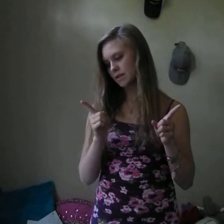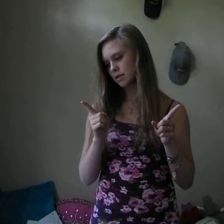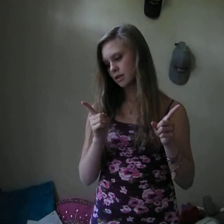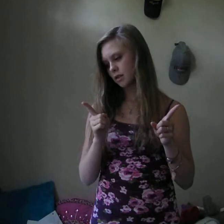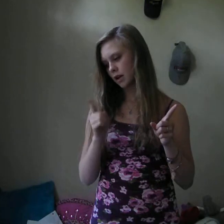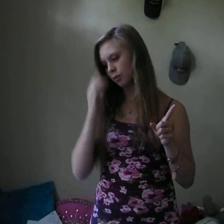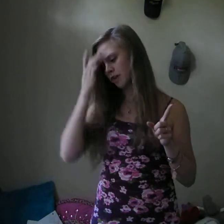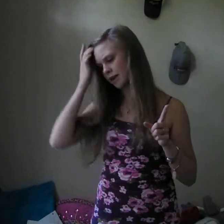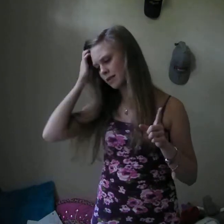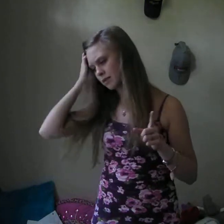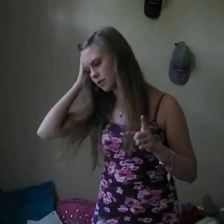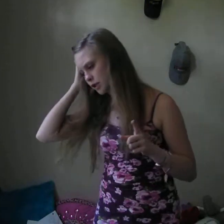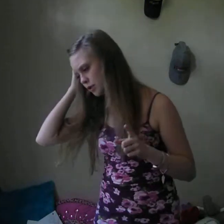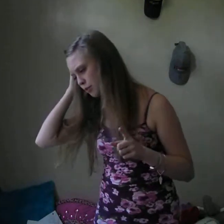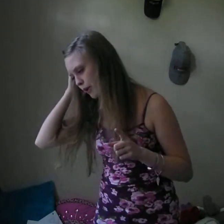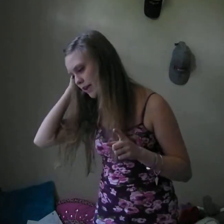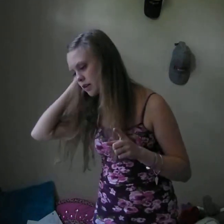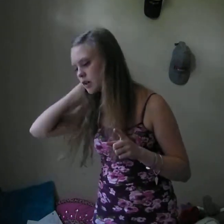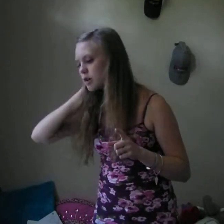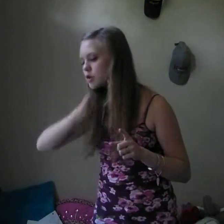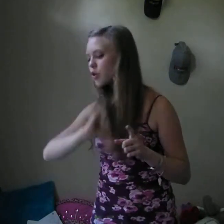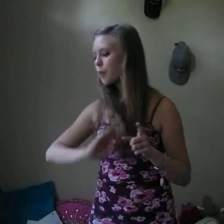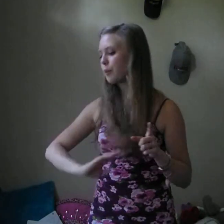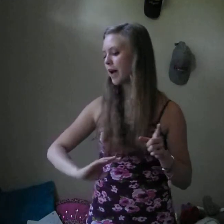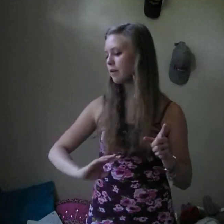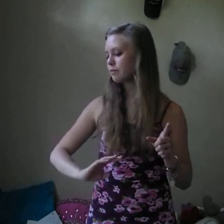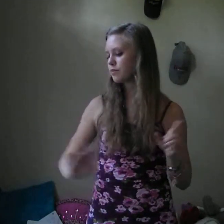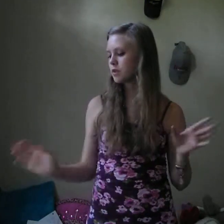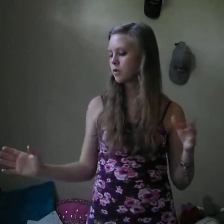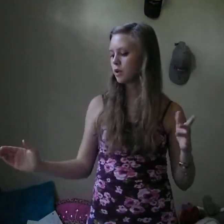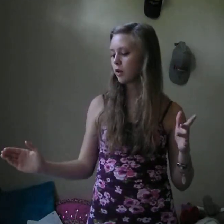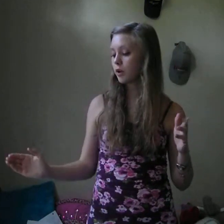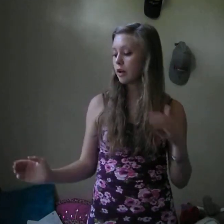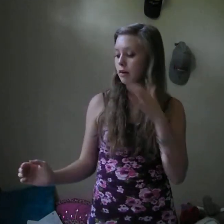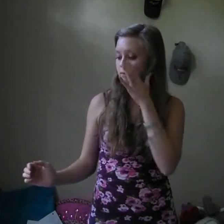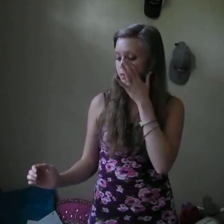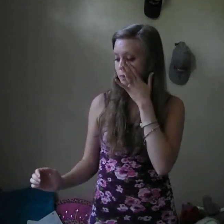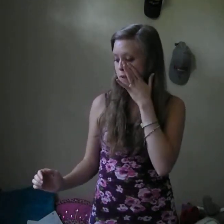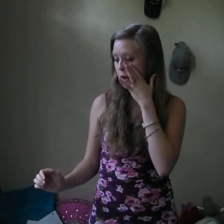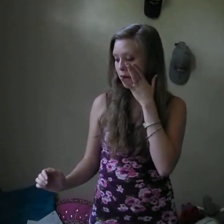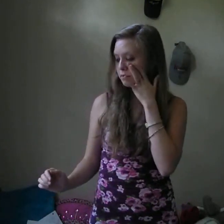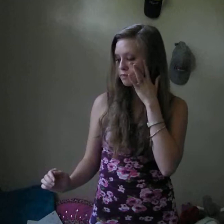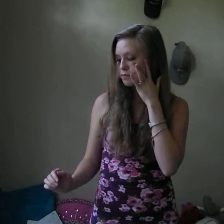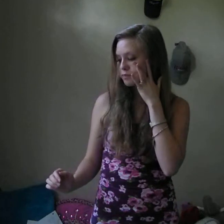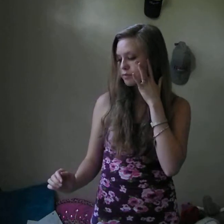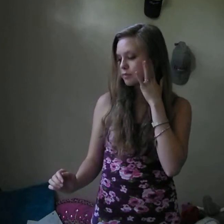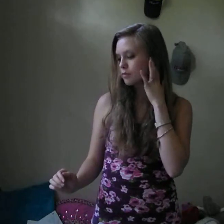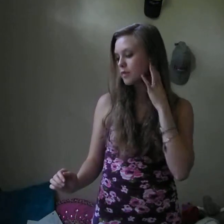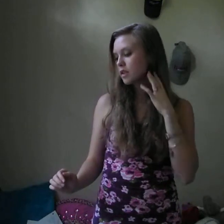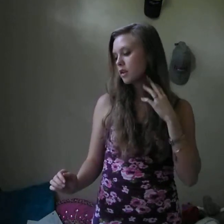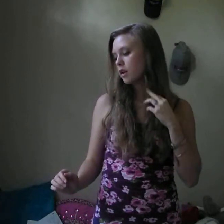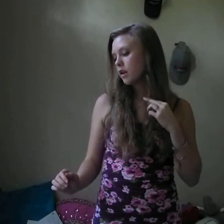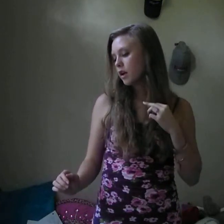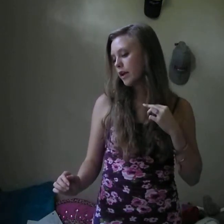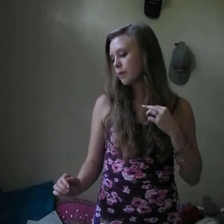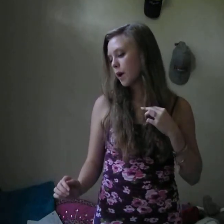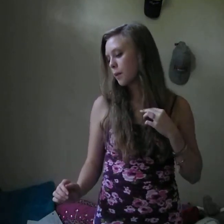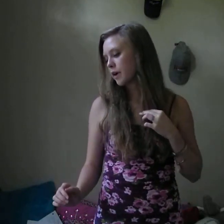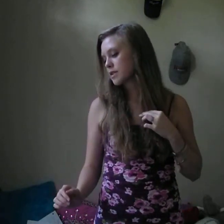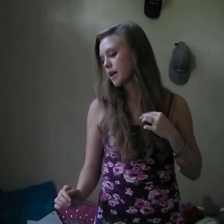but, I don't believe I showed you but. So but is going to go in there, I'm sorry, in the part where it